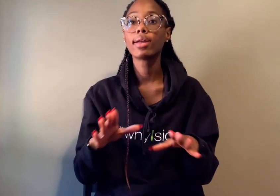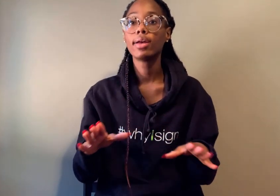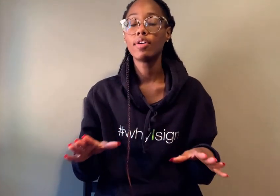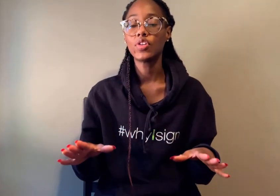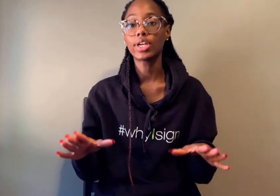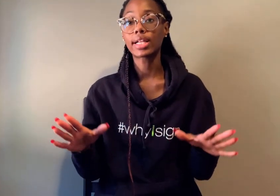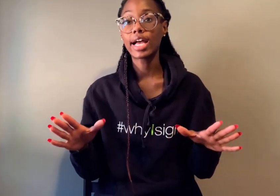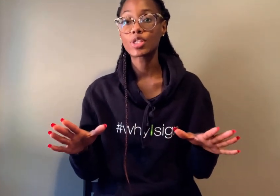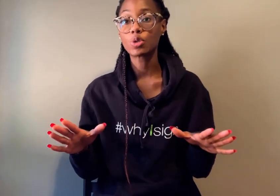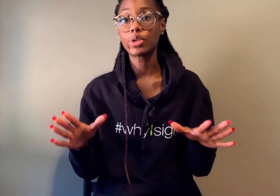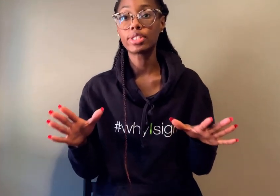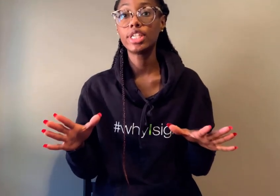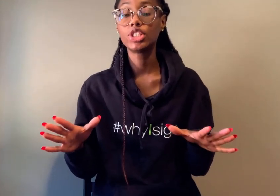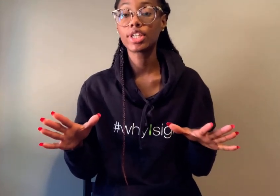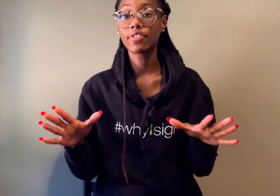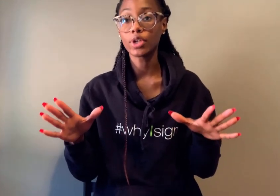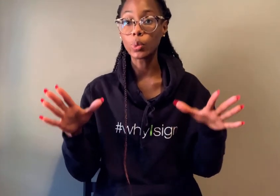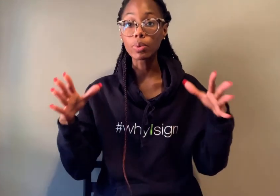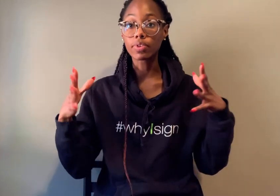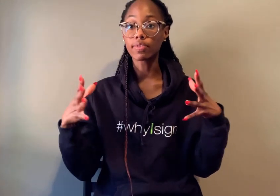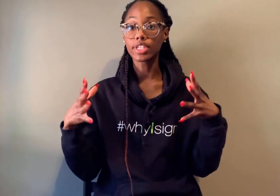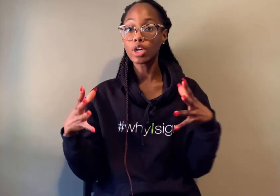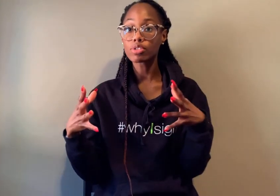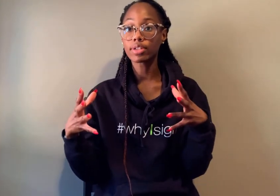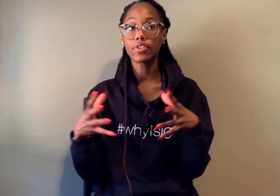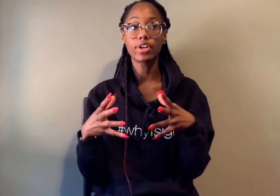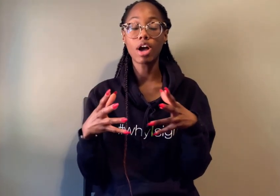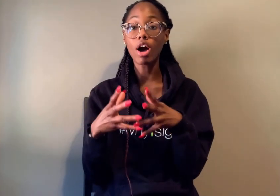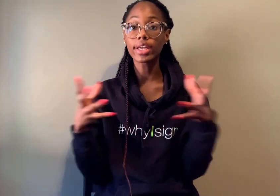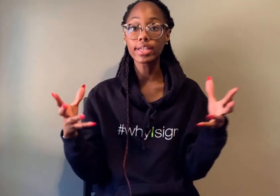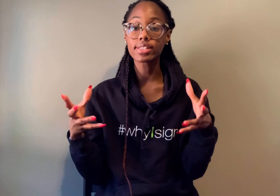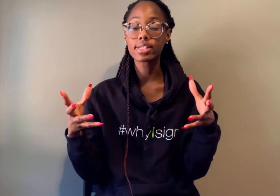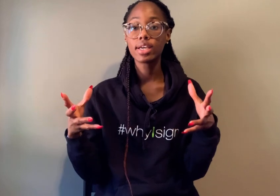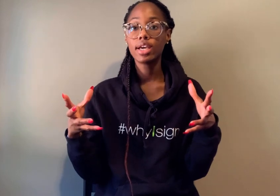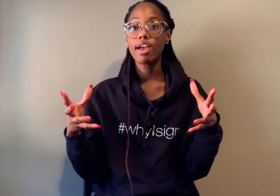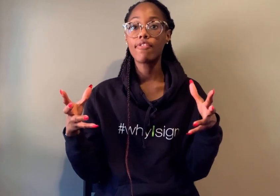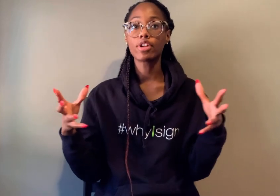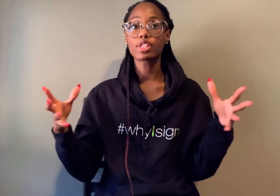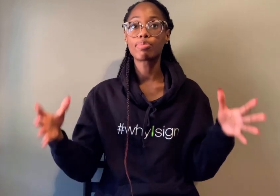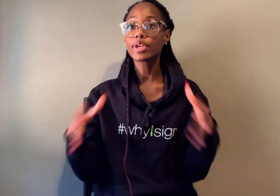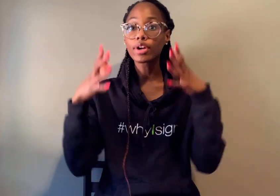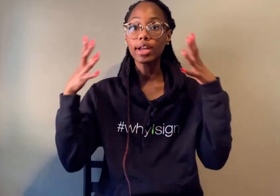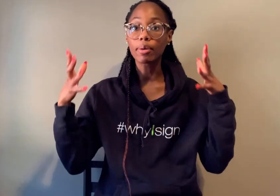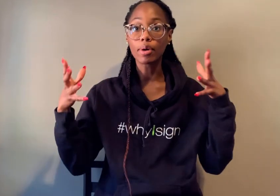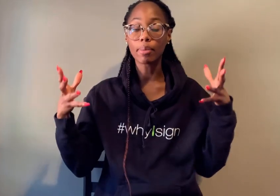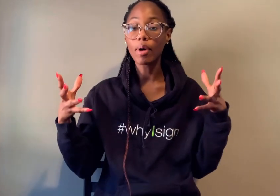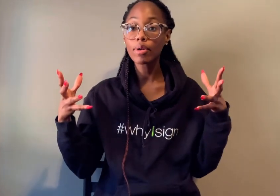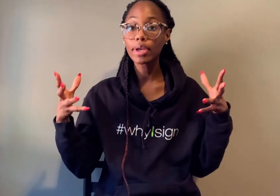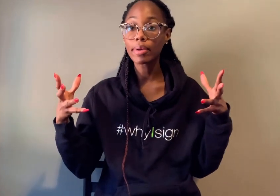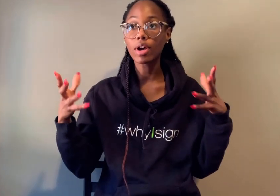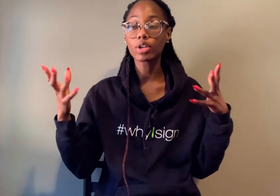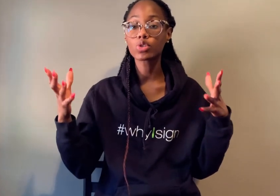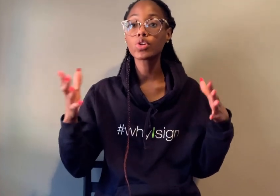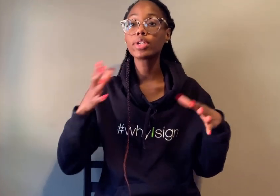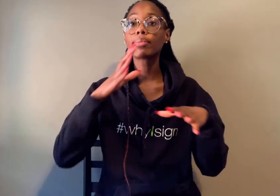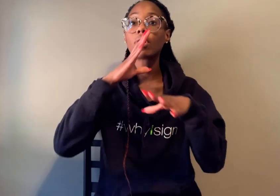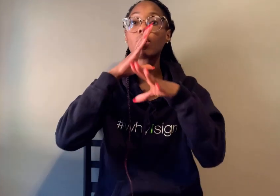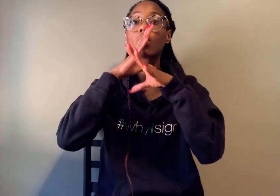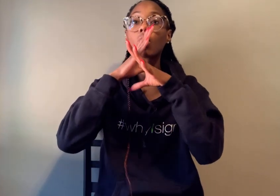If you're in a classroom, you're a teacher. If you're in a room full of adults, if you're in an audience, if you're the speaker on a podium in an auditorium,